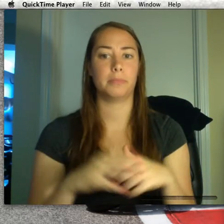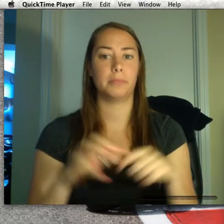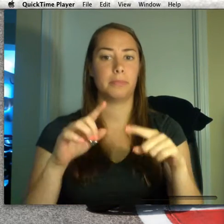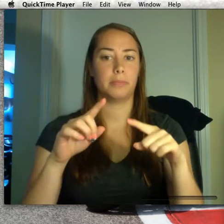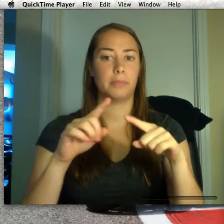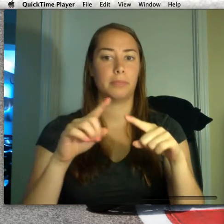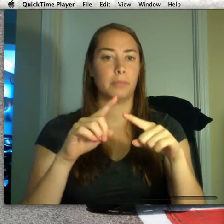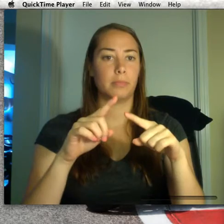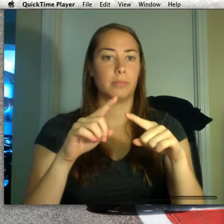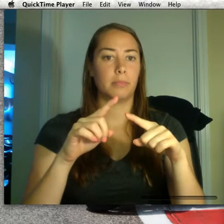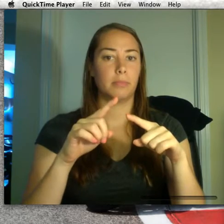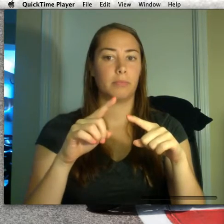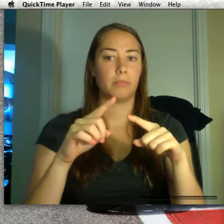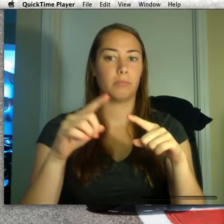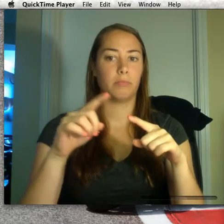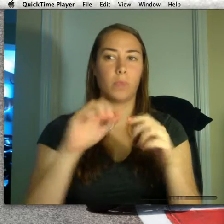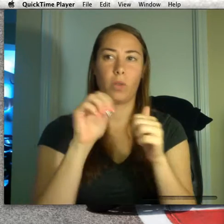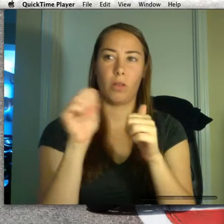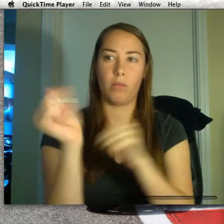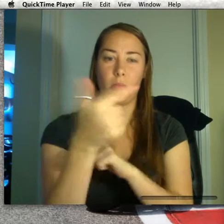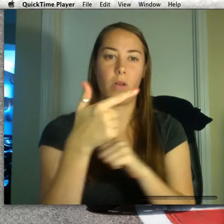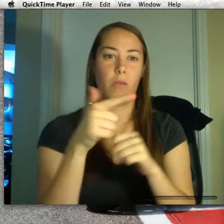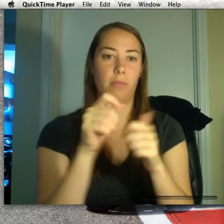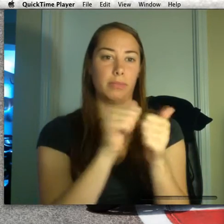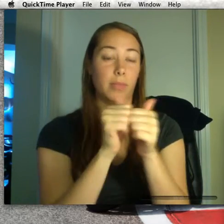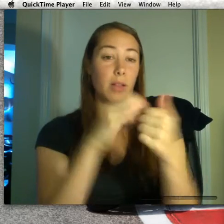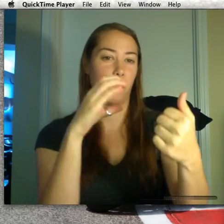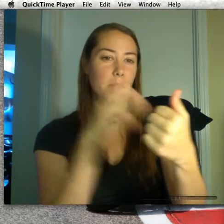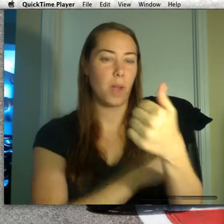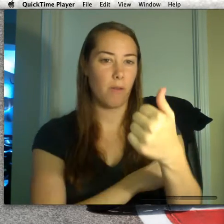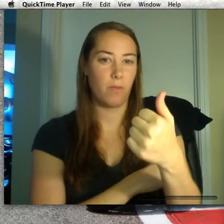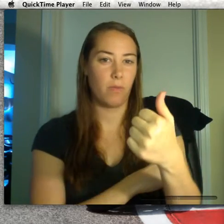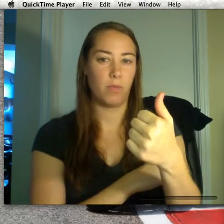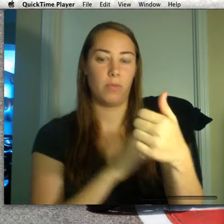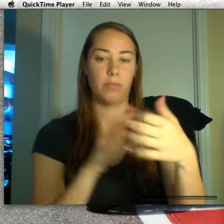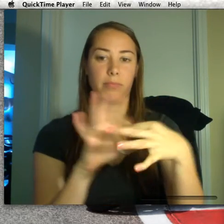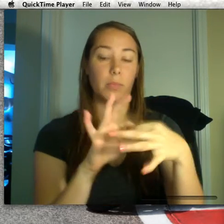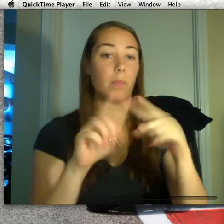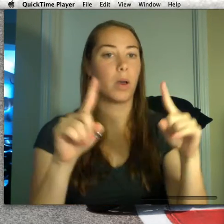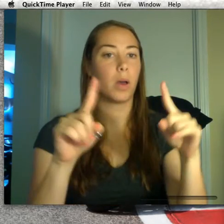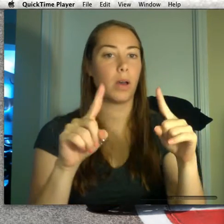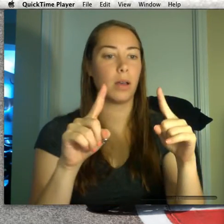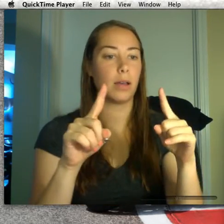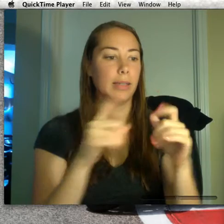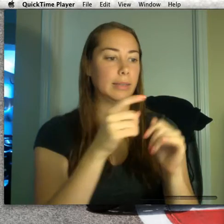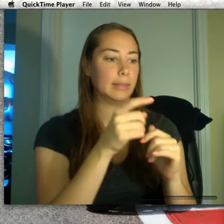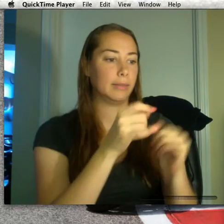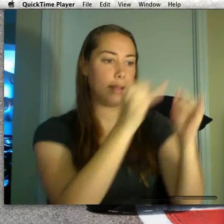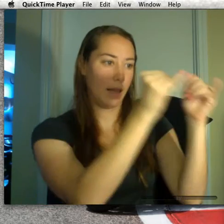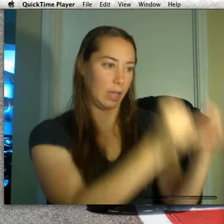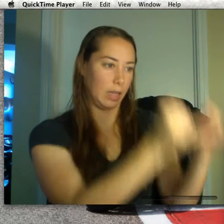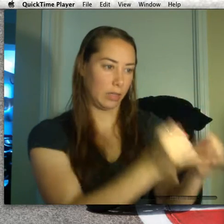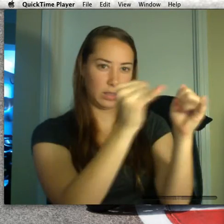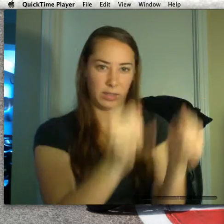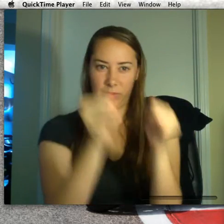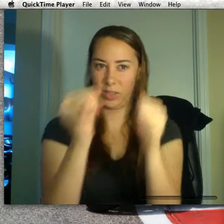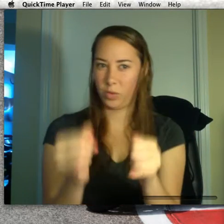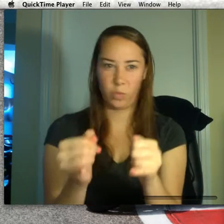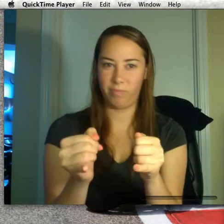worker? Is the American worker sharing in that wealth, that growth, and that